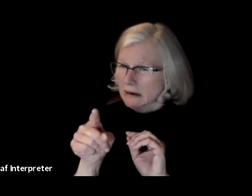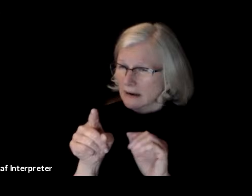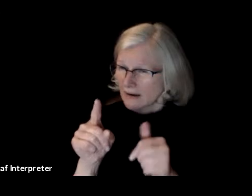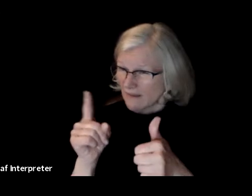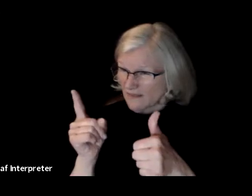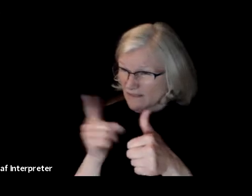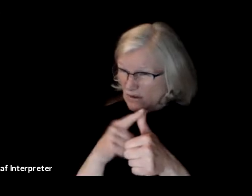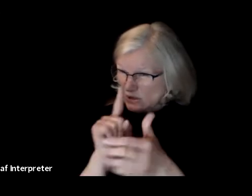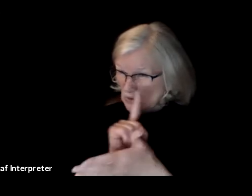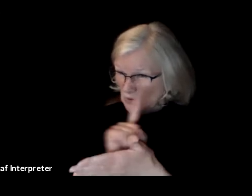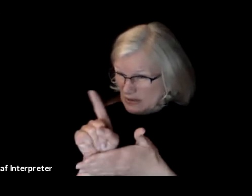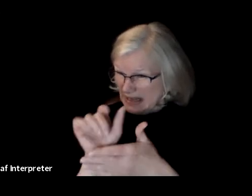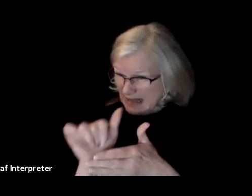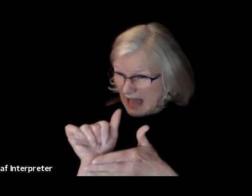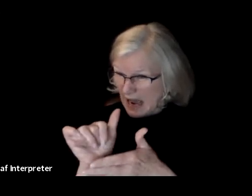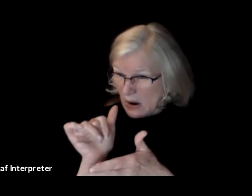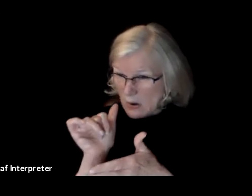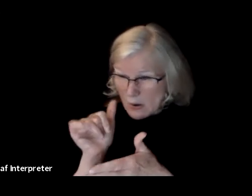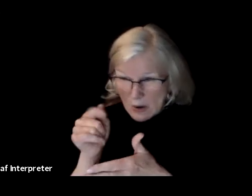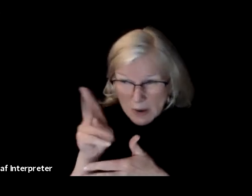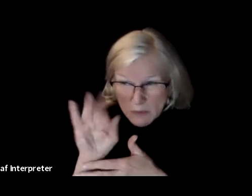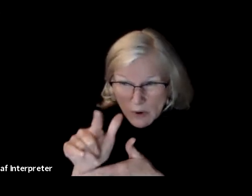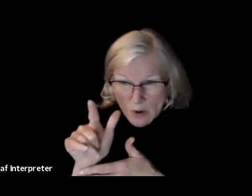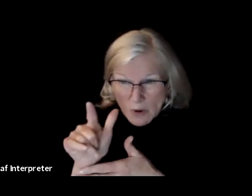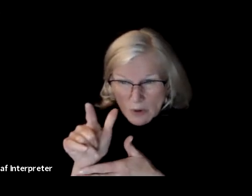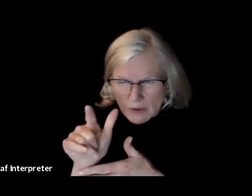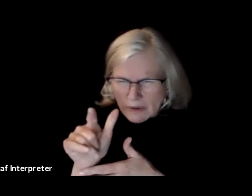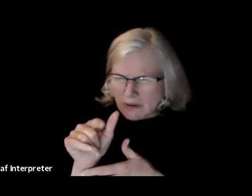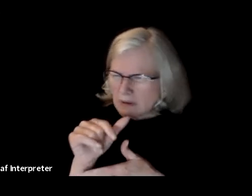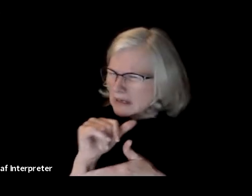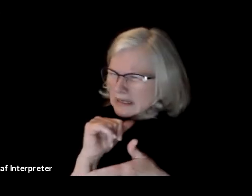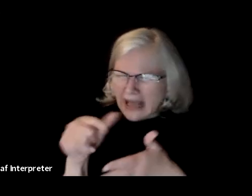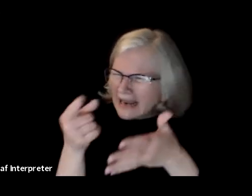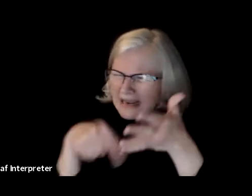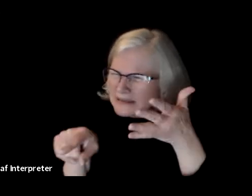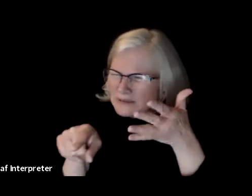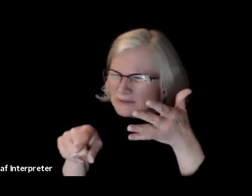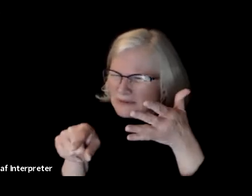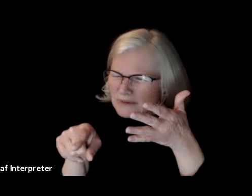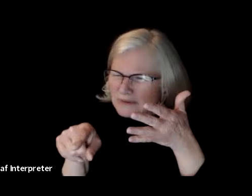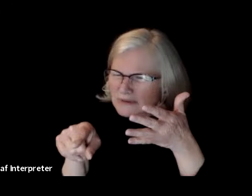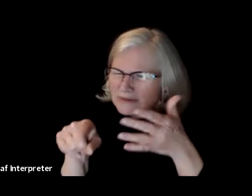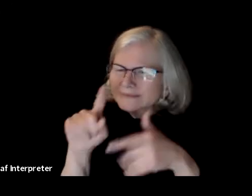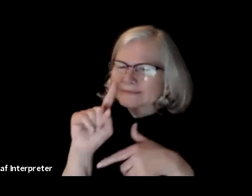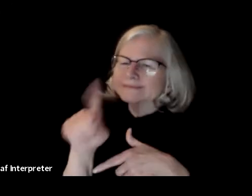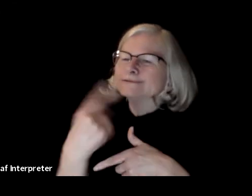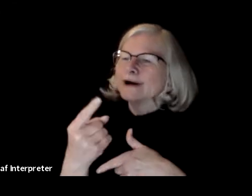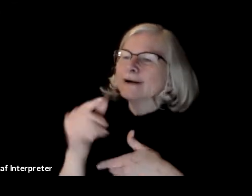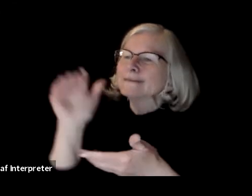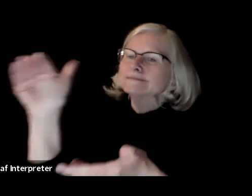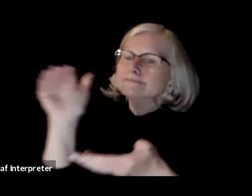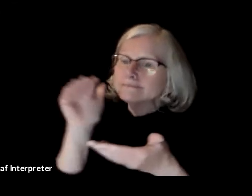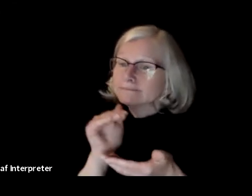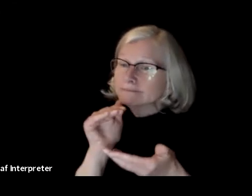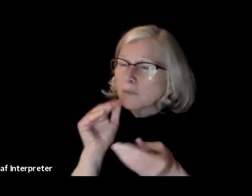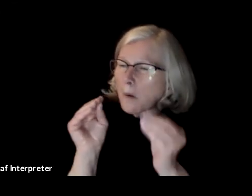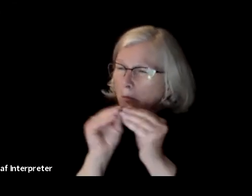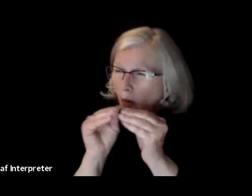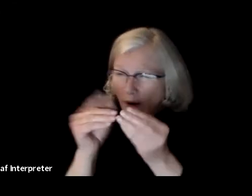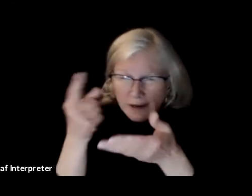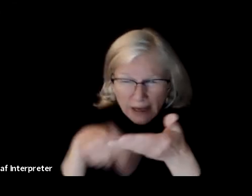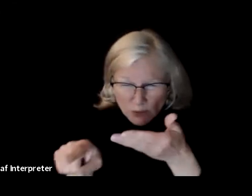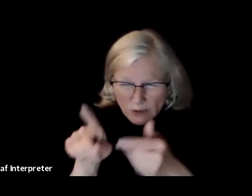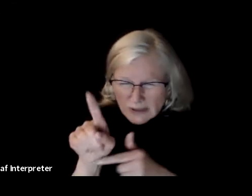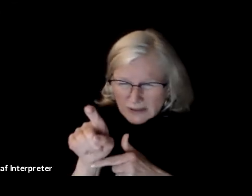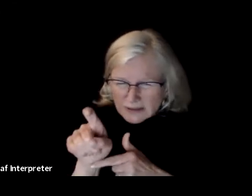week. If it's just going to be another incremental increase next week, is what you're saying. Right. So we have gotten the